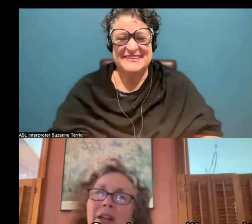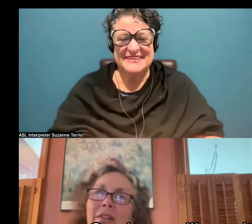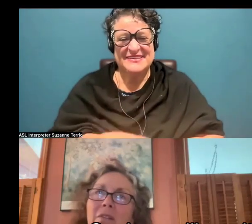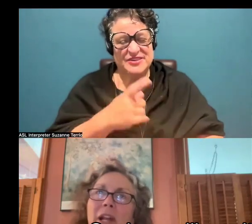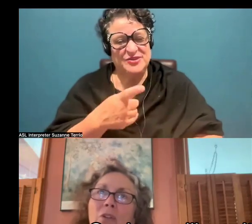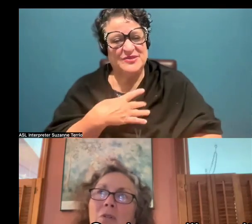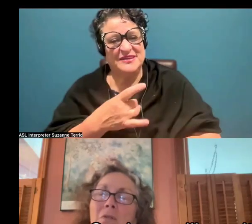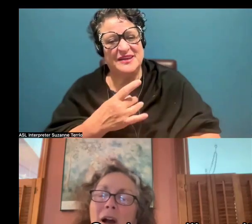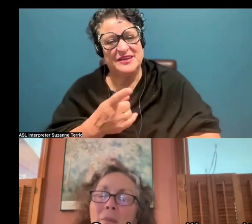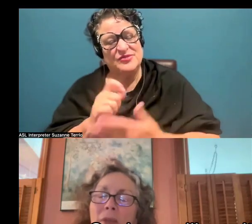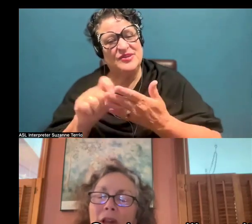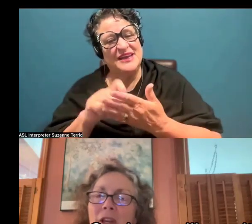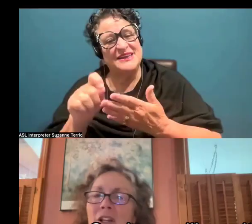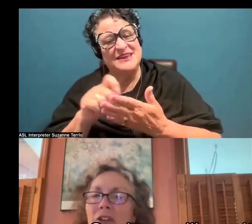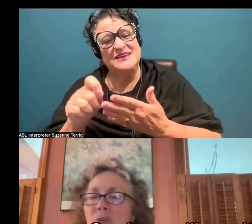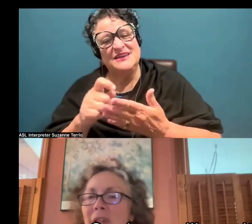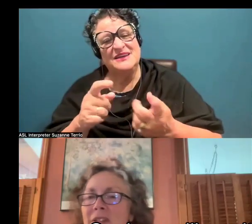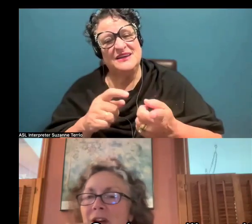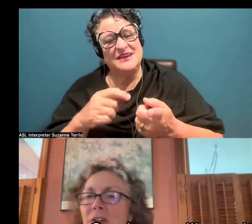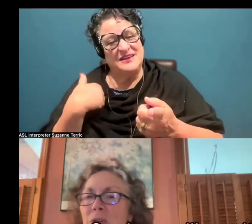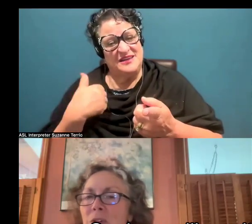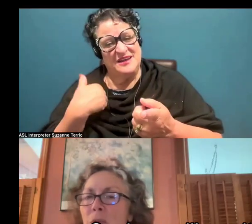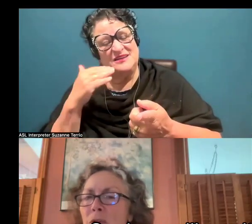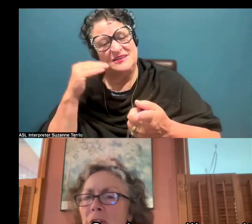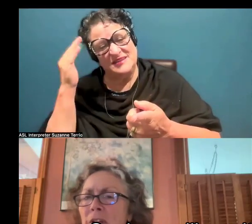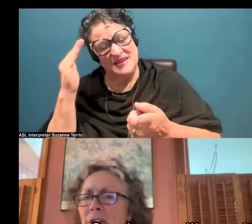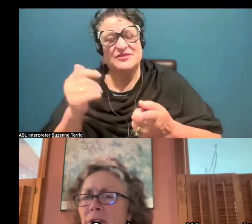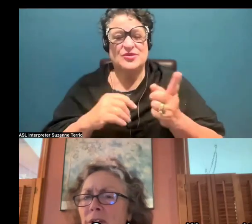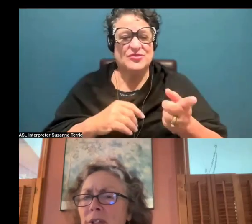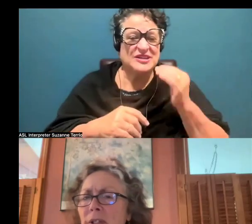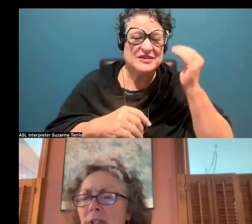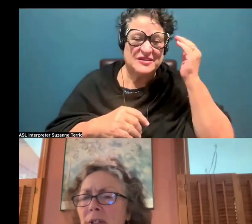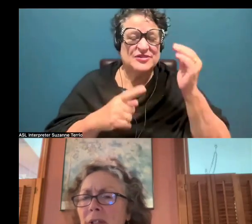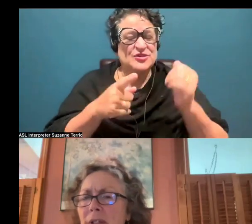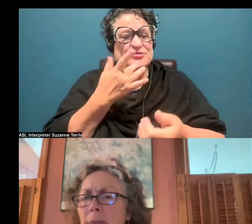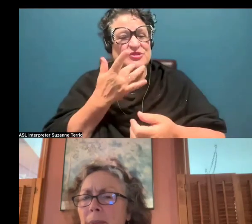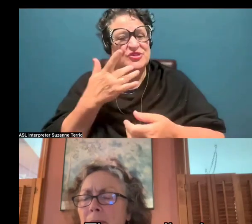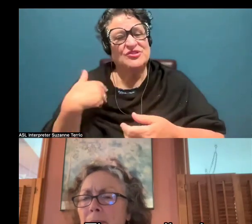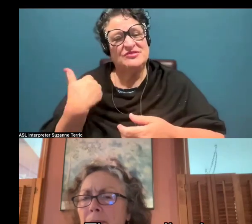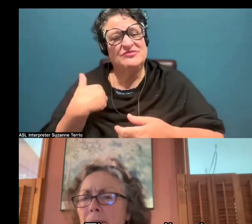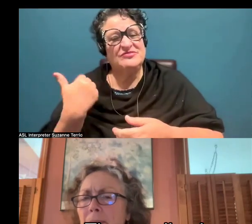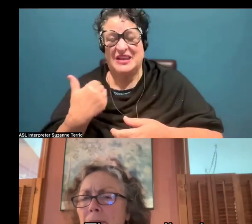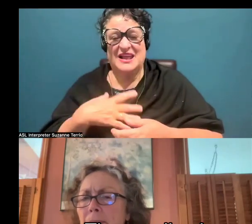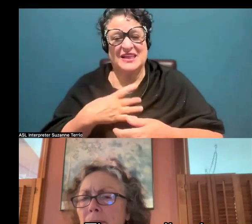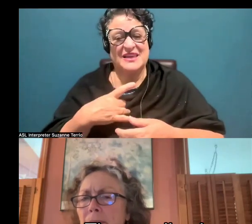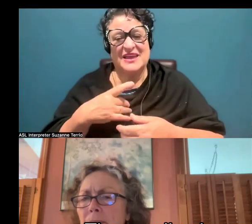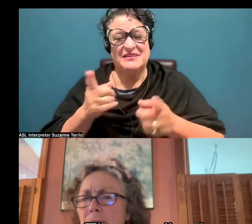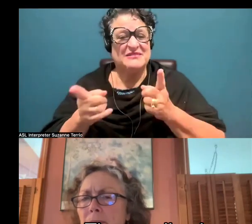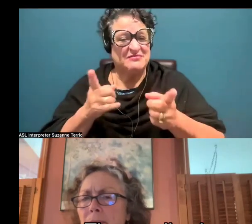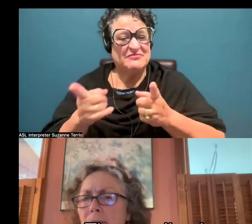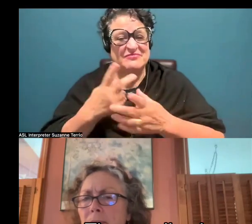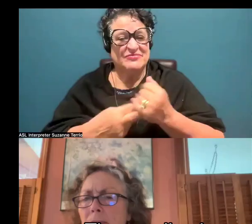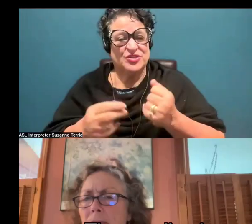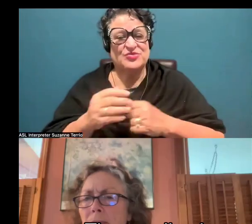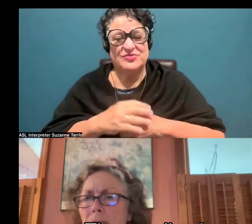like writing young adult as well as adult, or do you prefer young adult? I like them both. They really give me a chance to